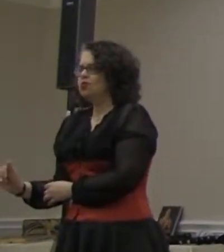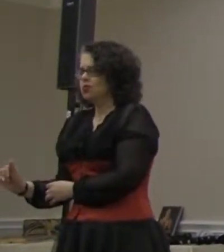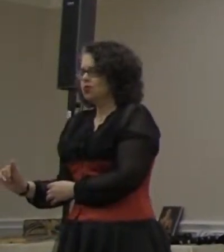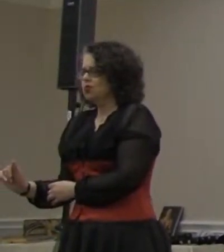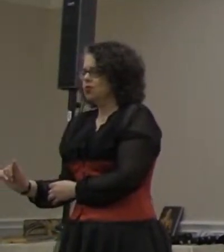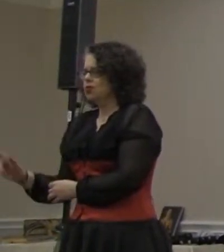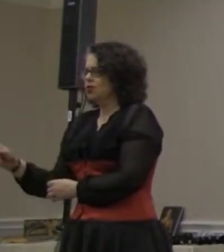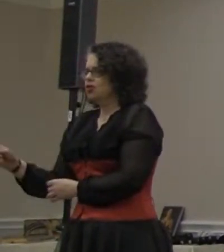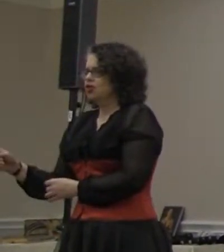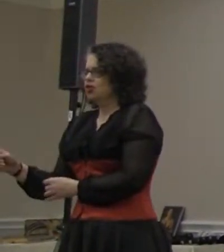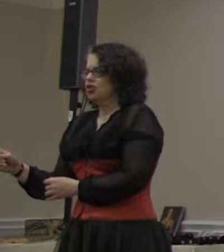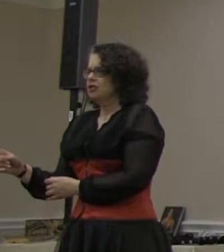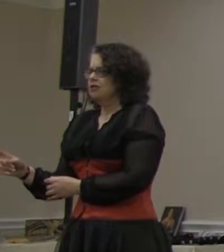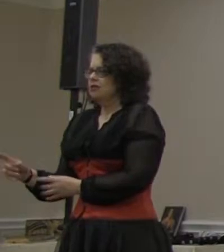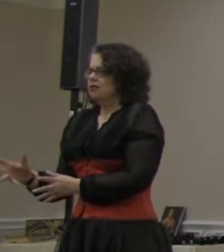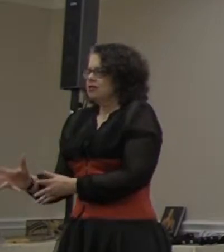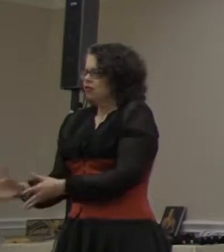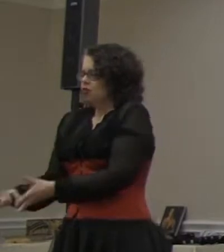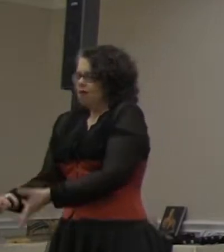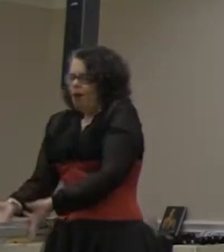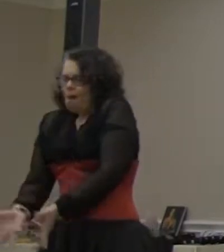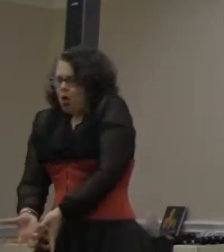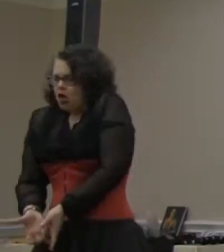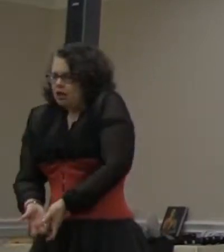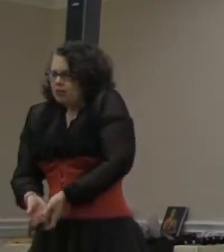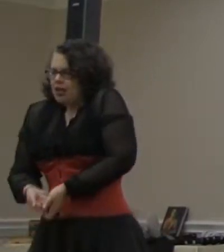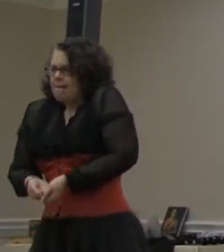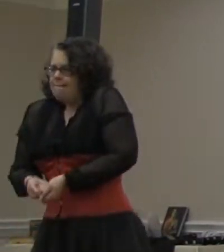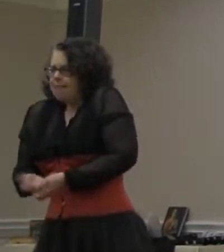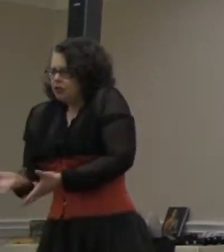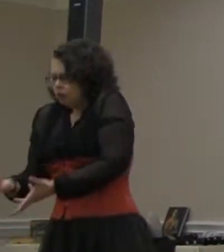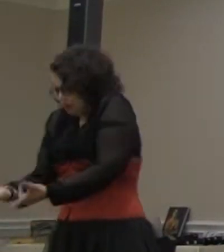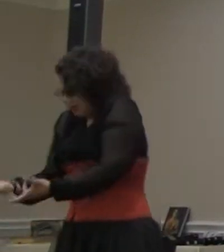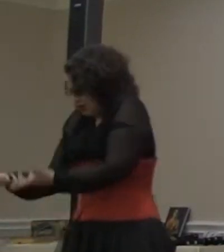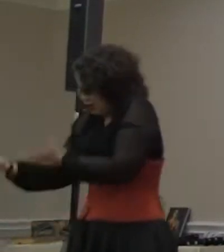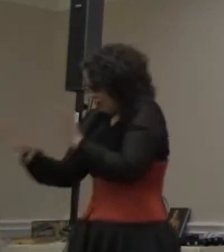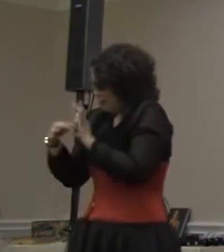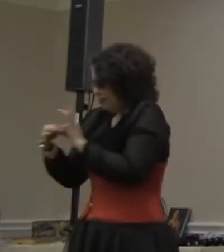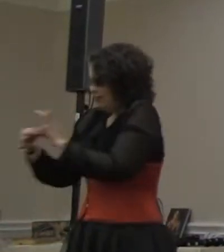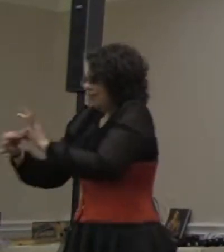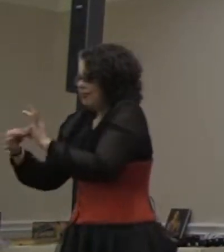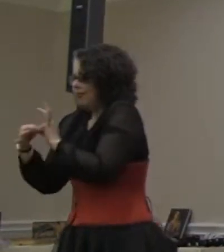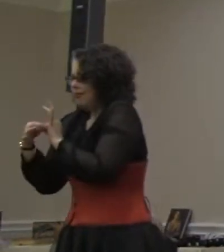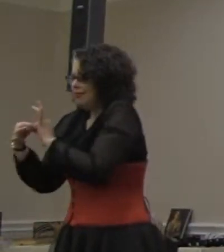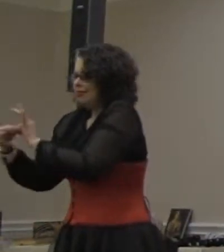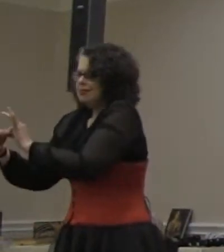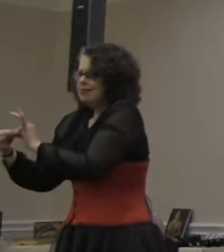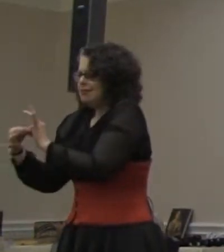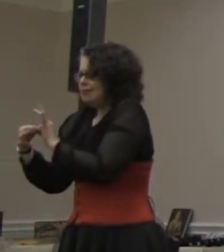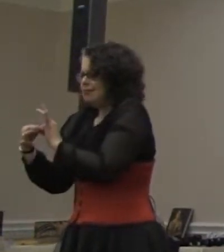She draws me into her, into me, into us.